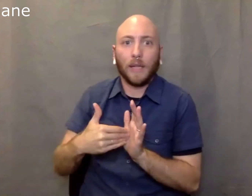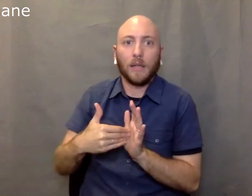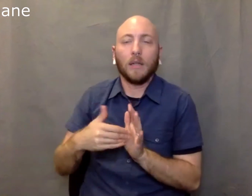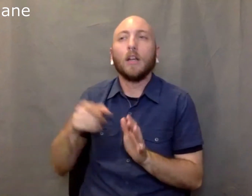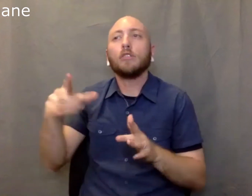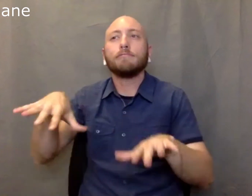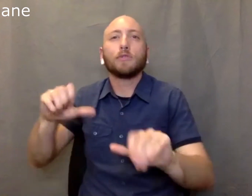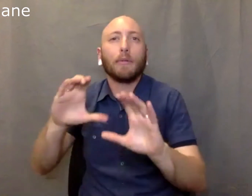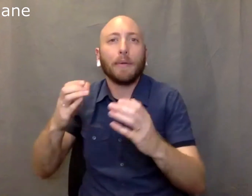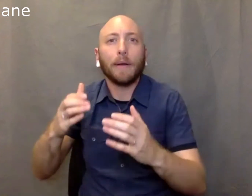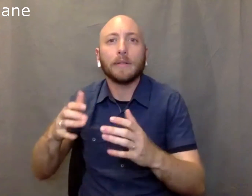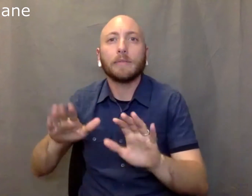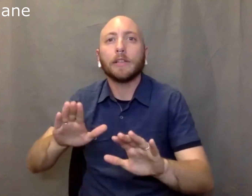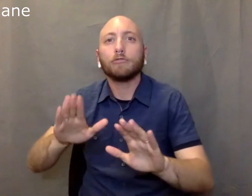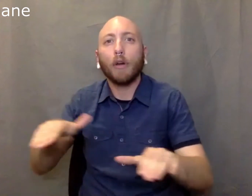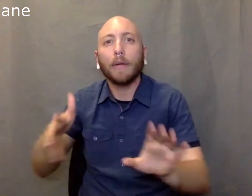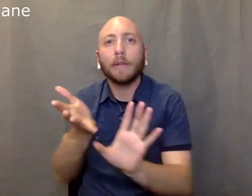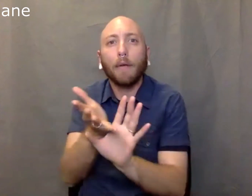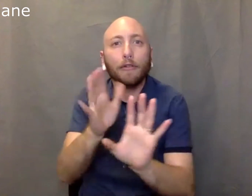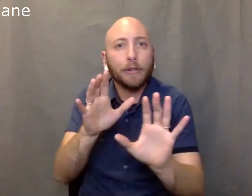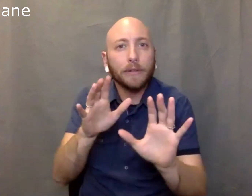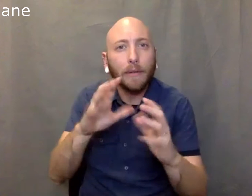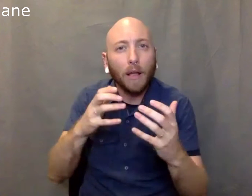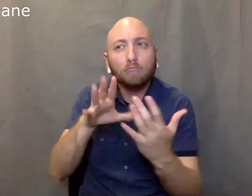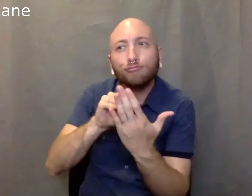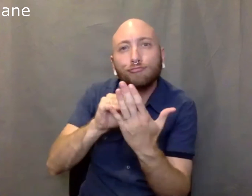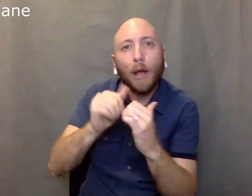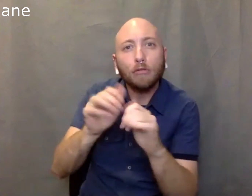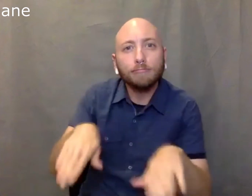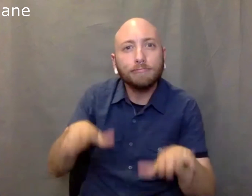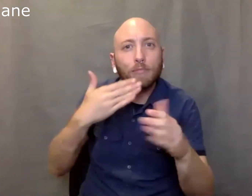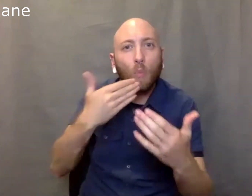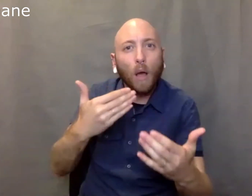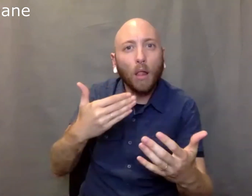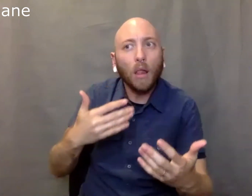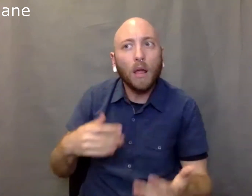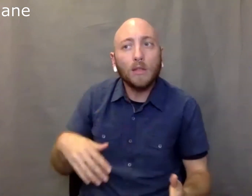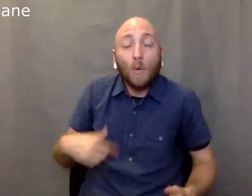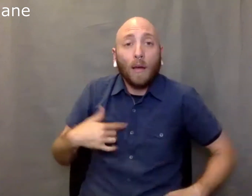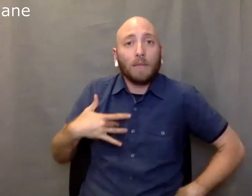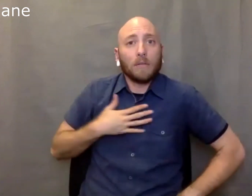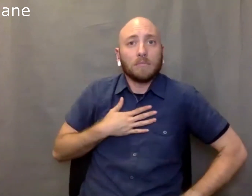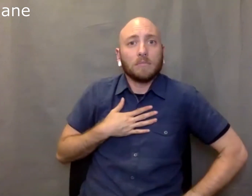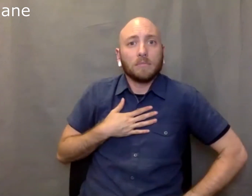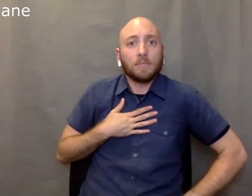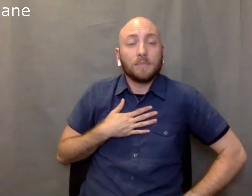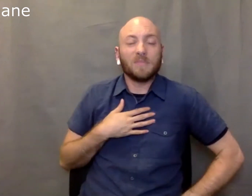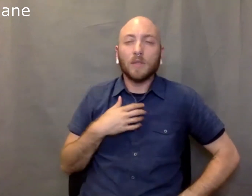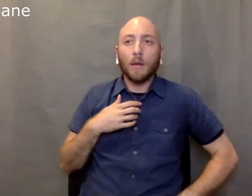psychology, all this stuff. And so she did really well. I don't put the blame on the way I was